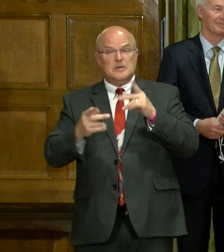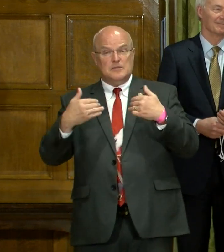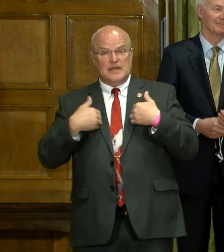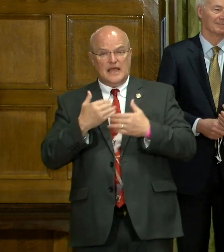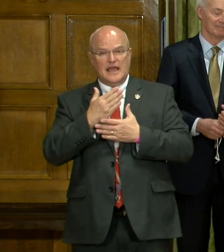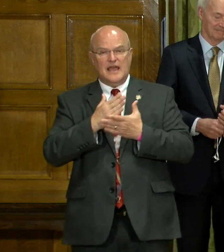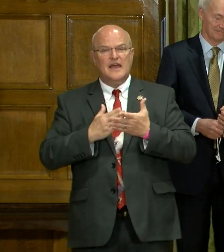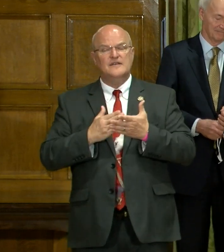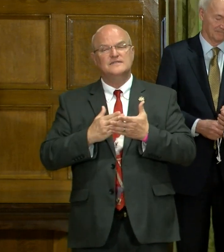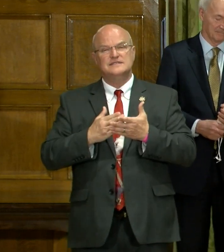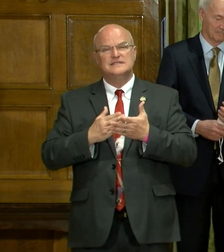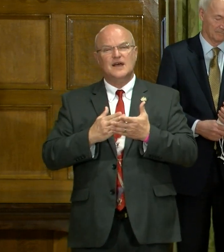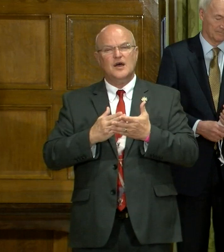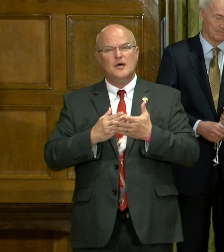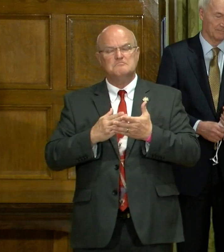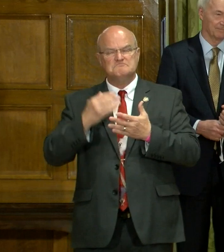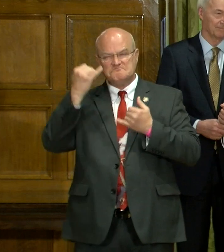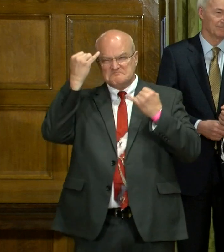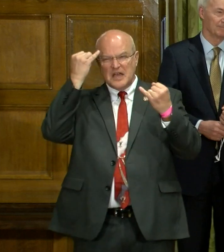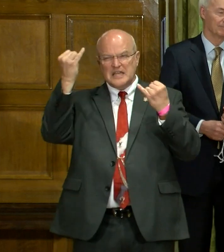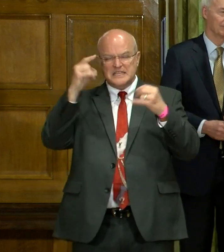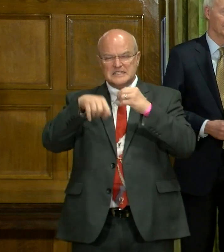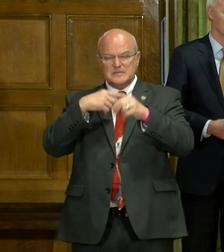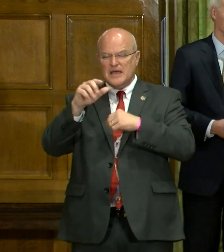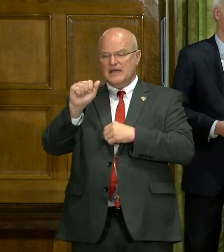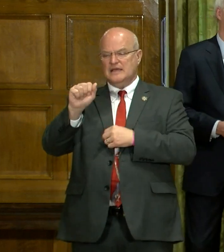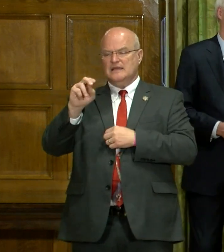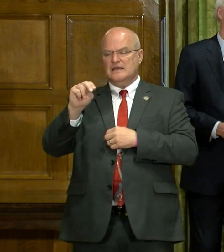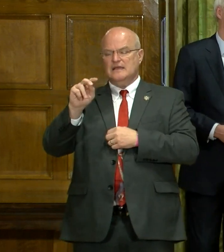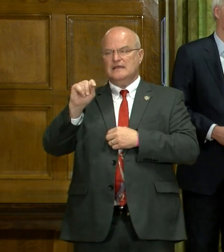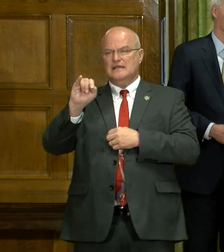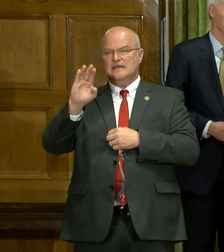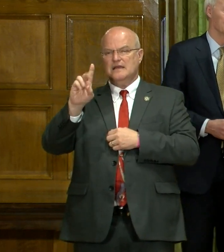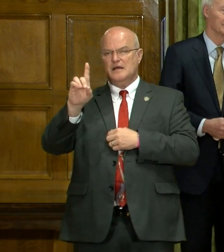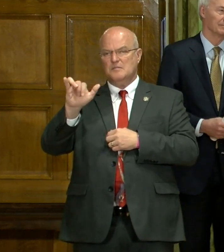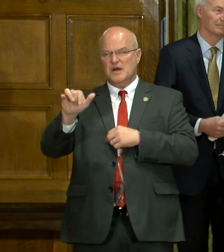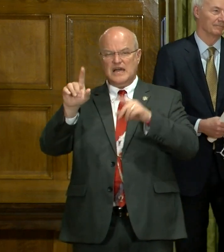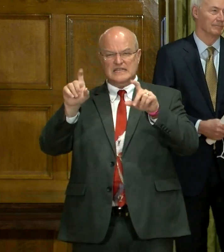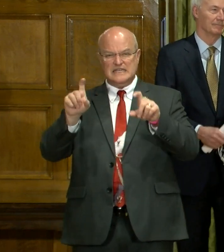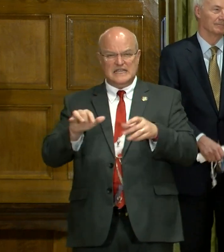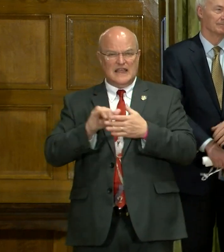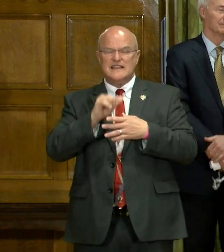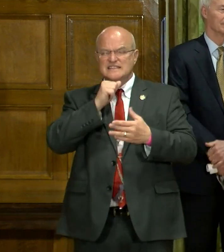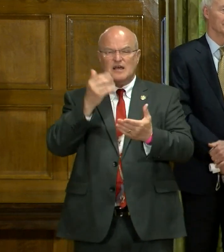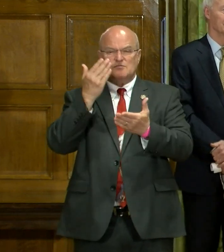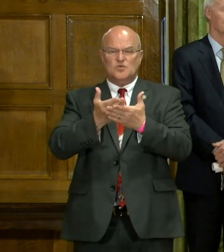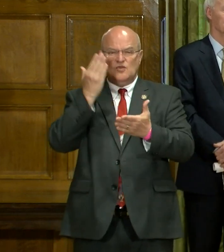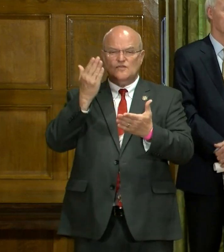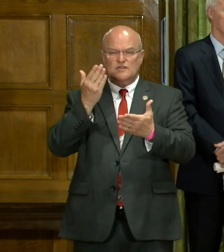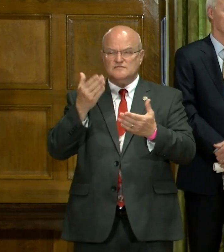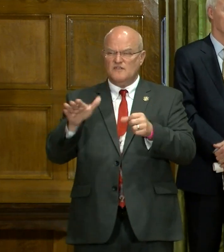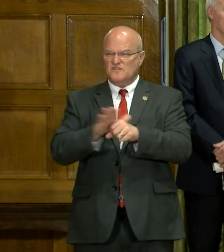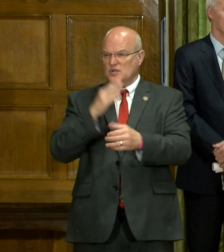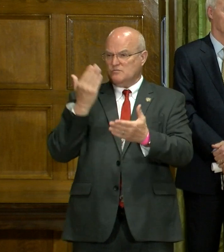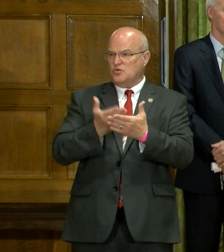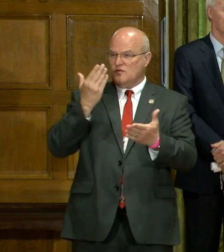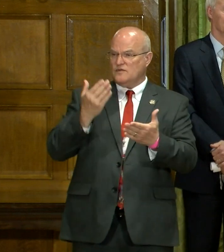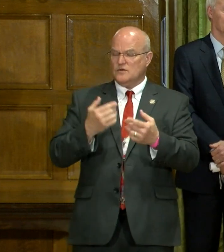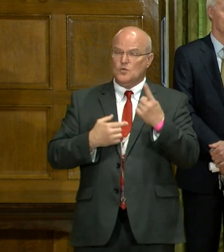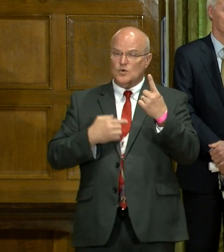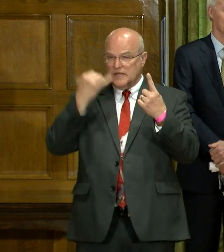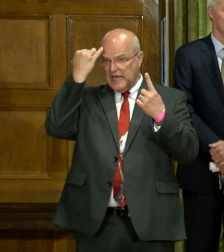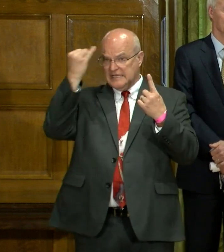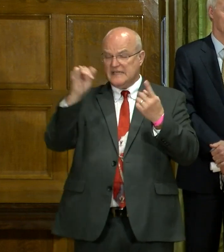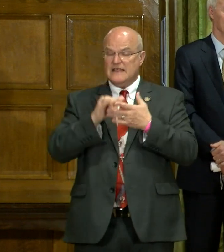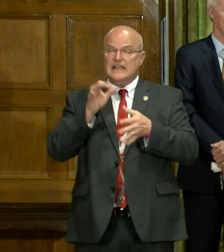have some ideas about antibody testing that are not really proven or fully proven. One